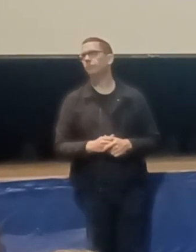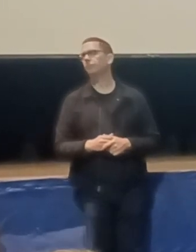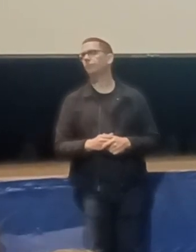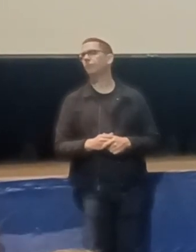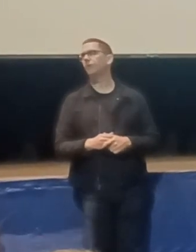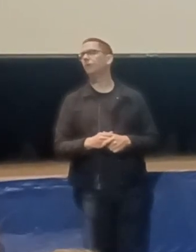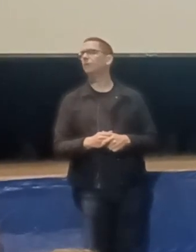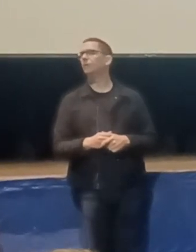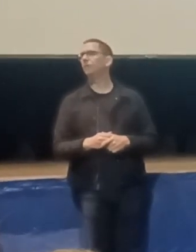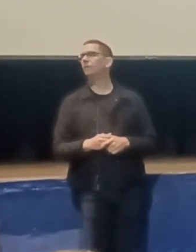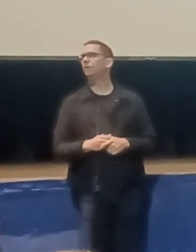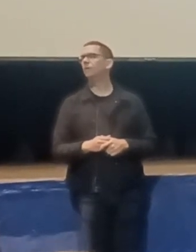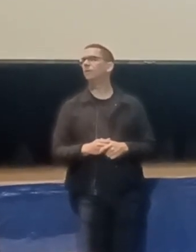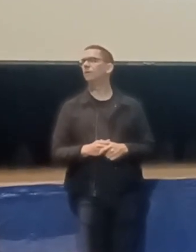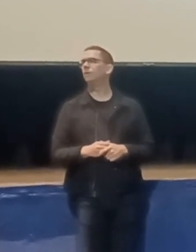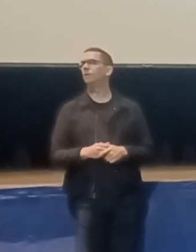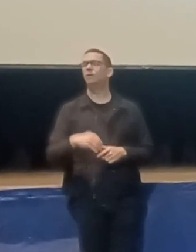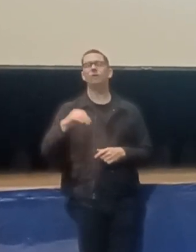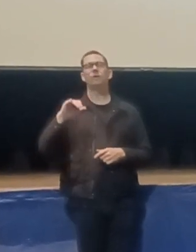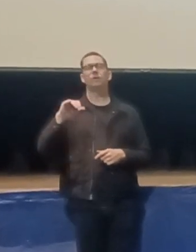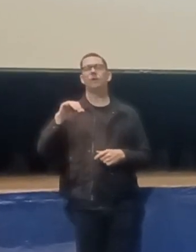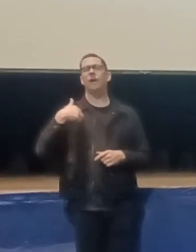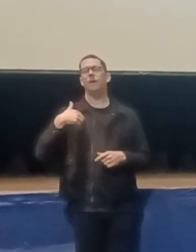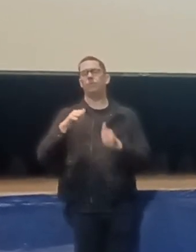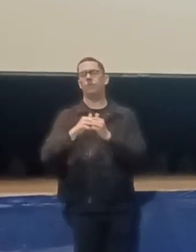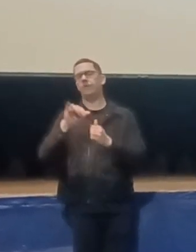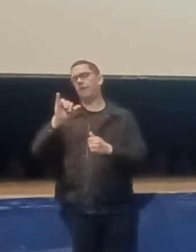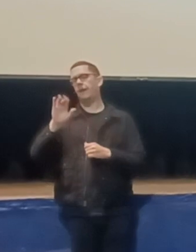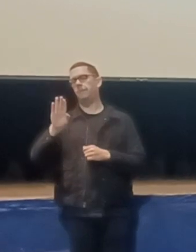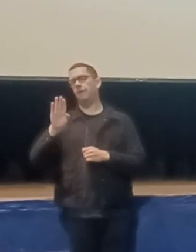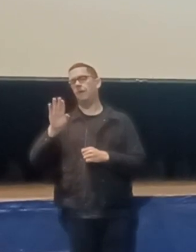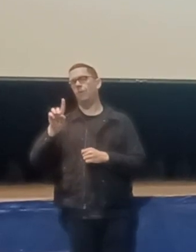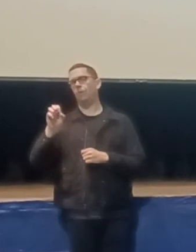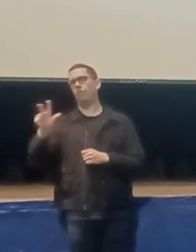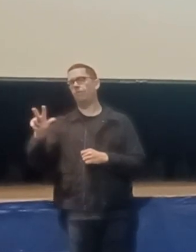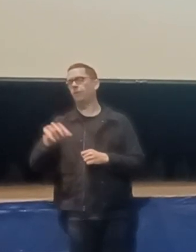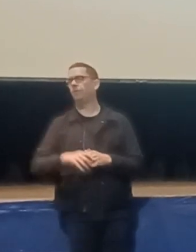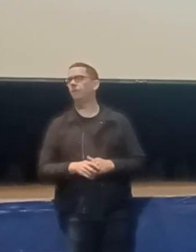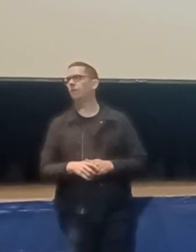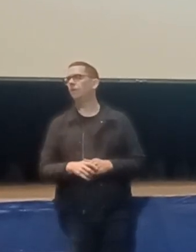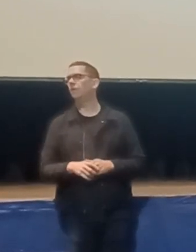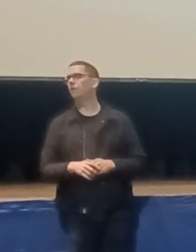How we doing? Joseph J. Pierre. I'm with IBEW Local 103.